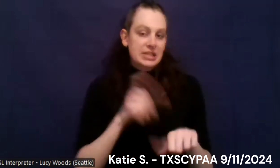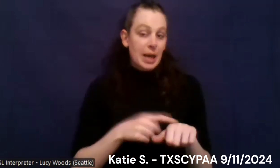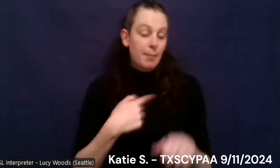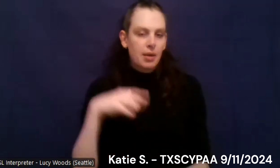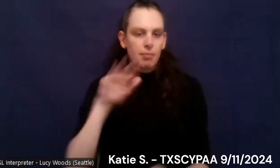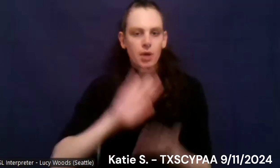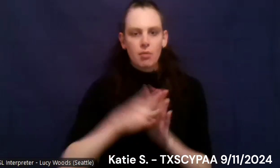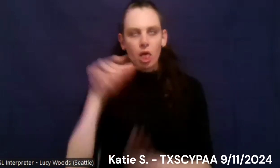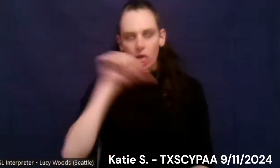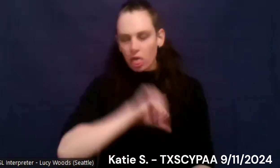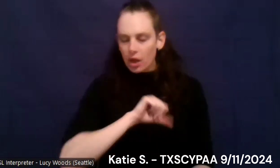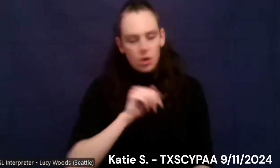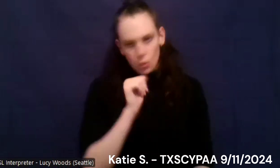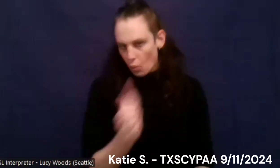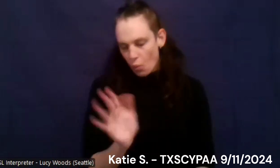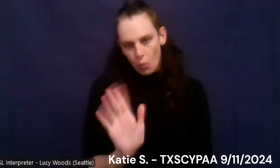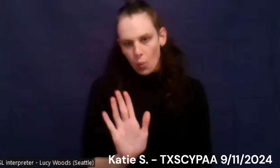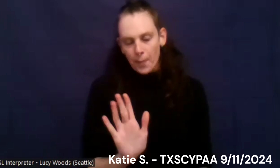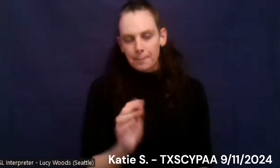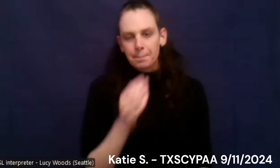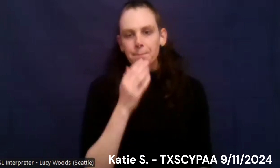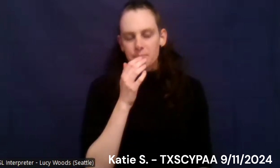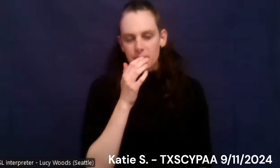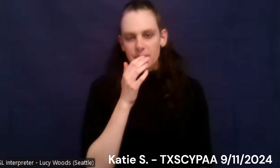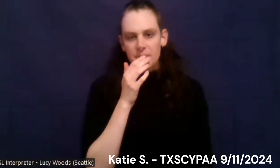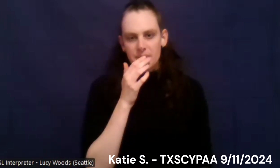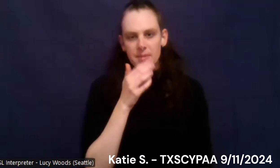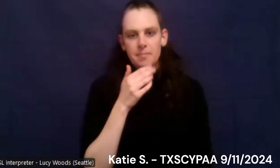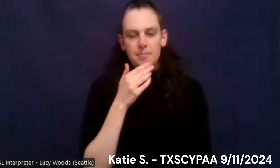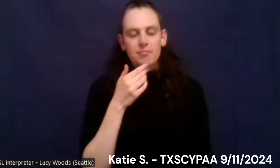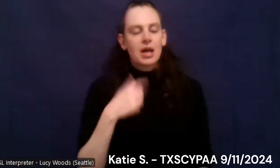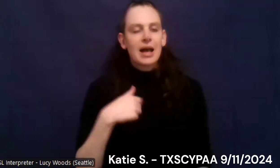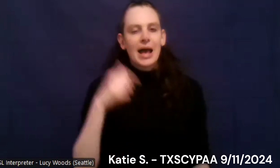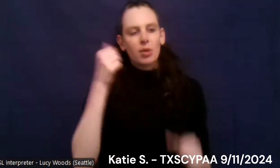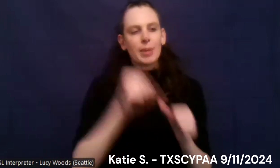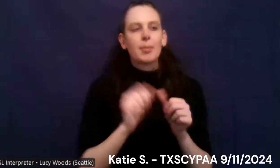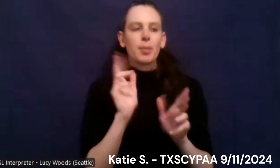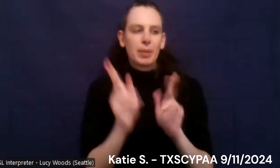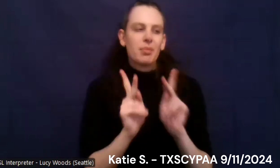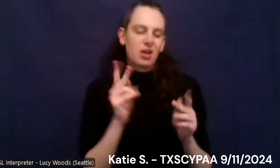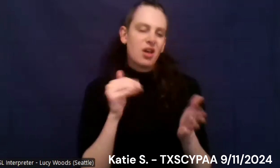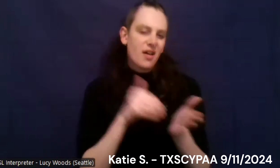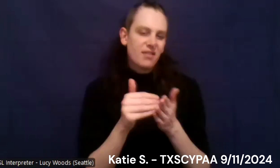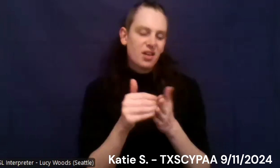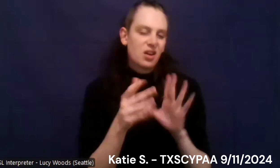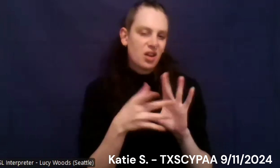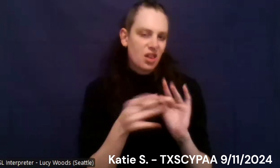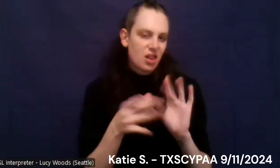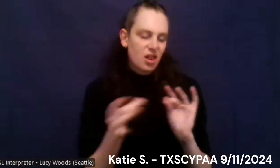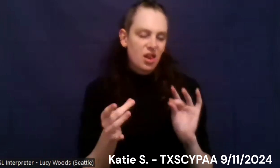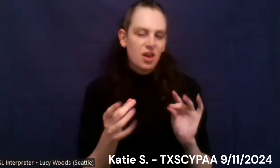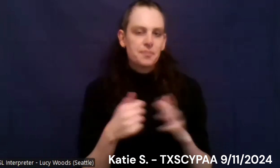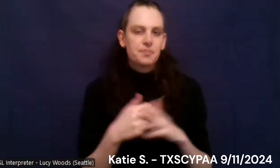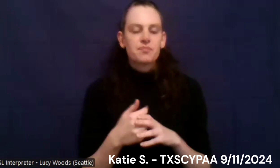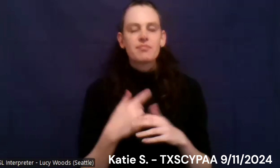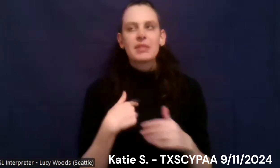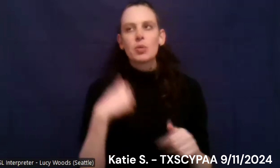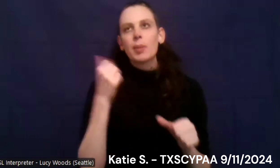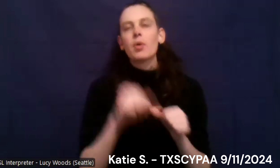remember, as you'll hear in people's stories or people's shares, I just remember like